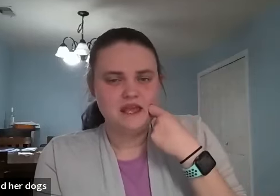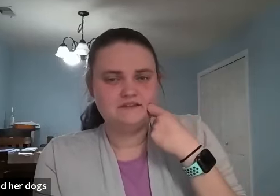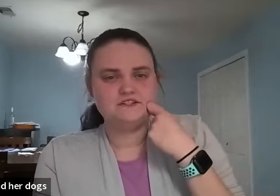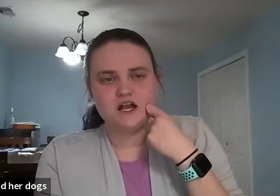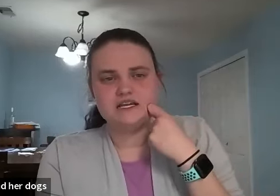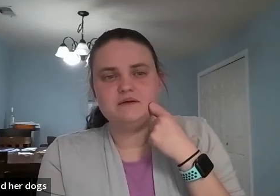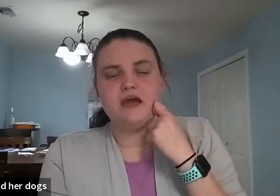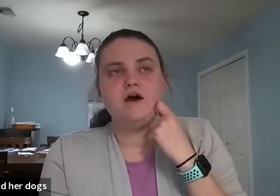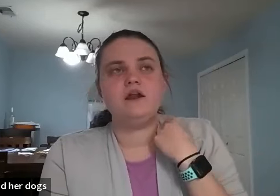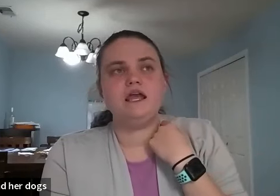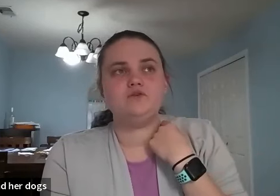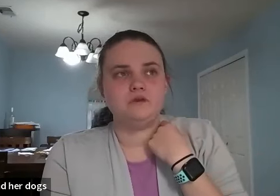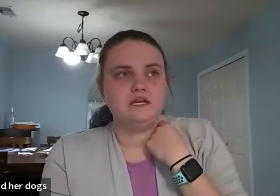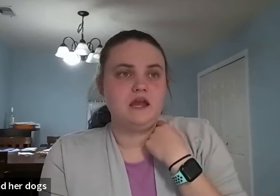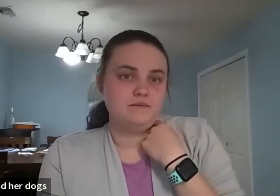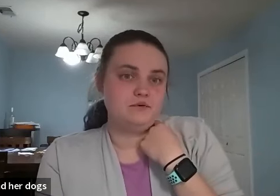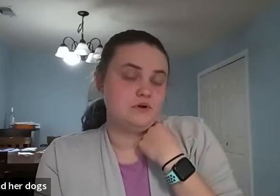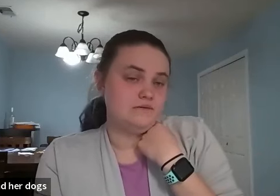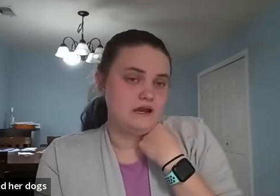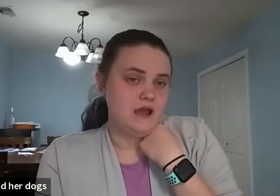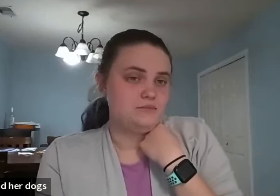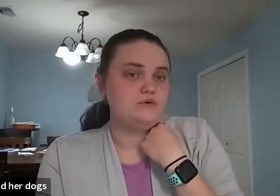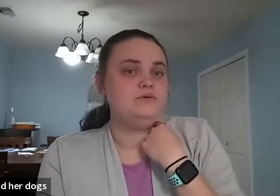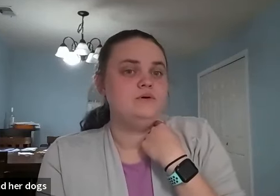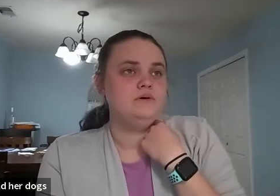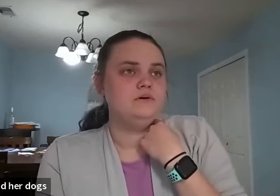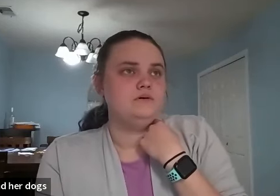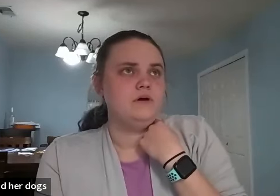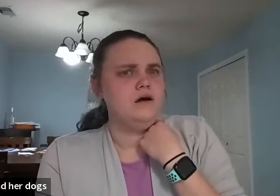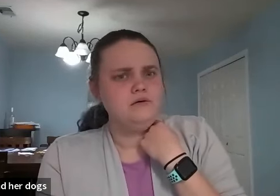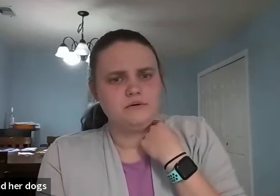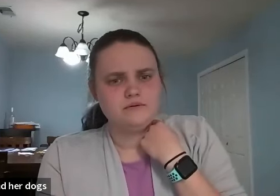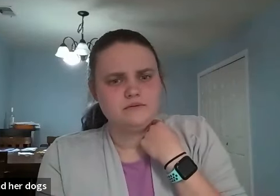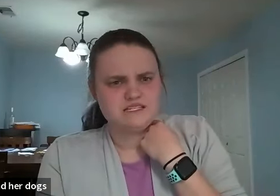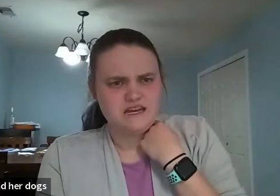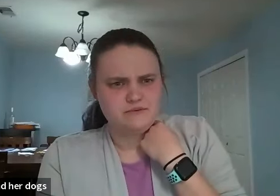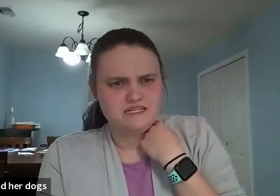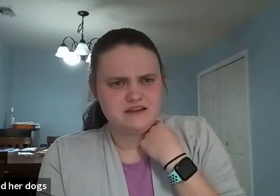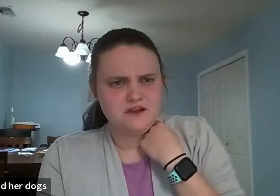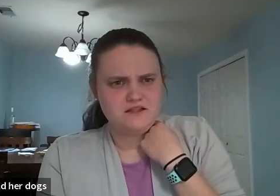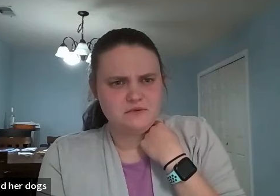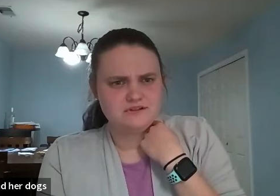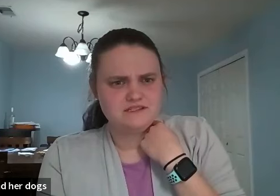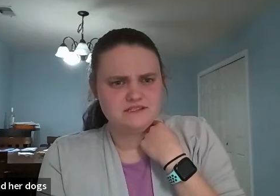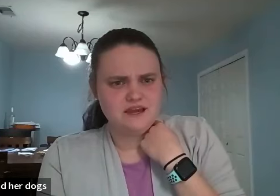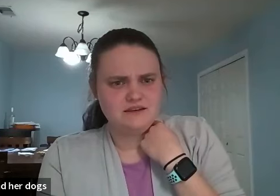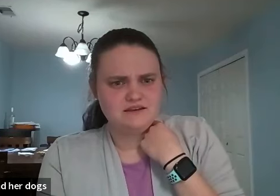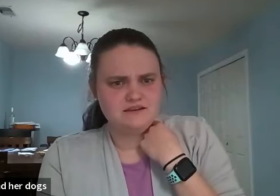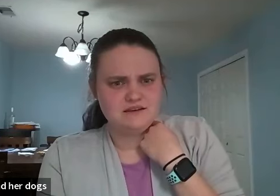And if you're talking about a green apple or a red apple, oh, Miss Katie, have we sent out the color words yet? Have